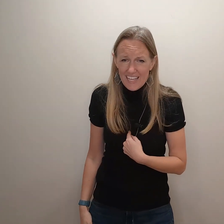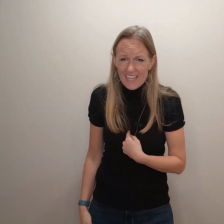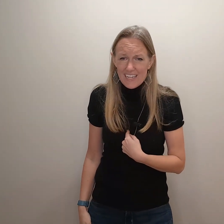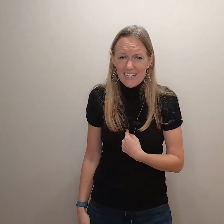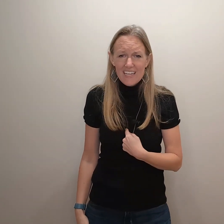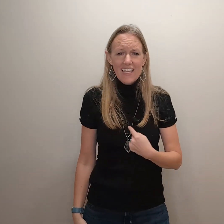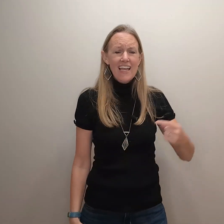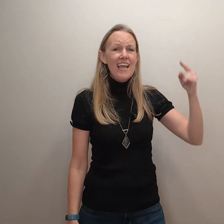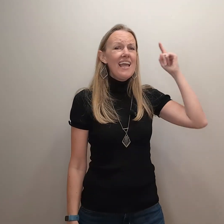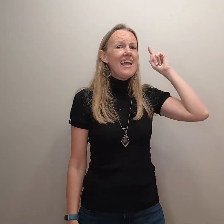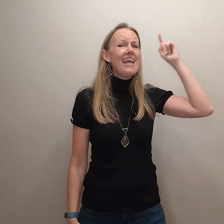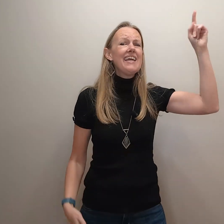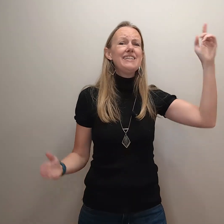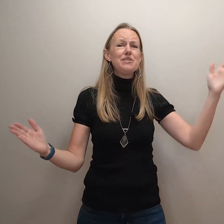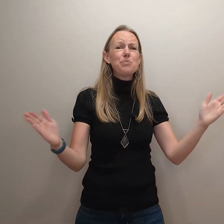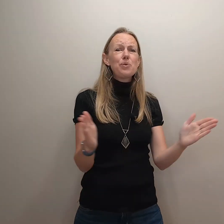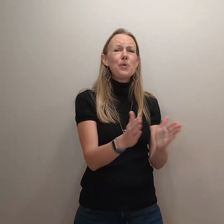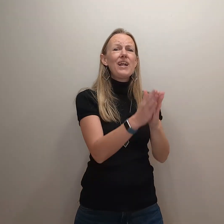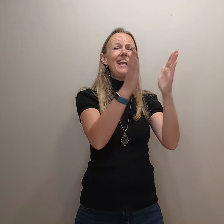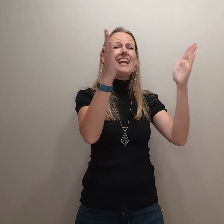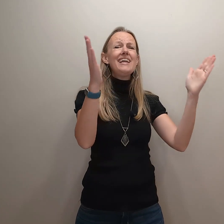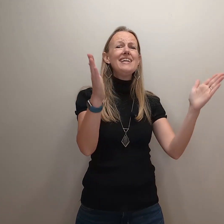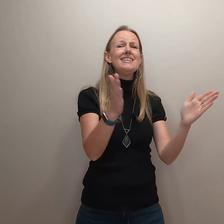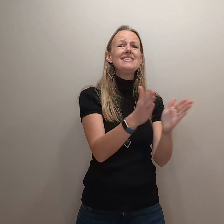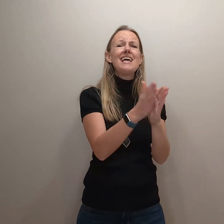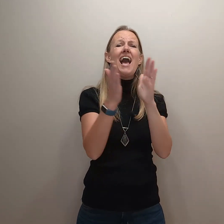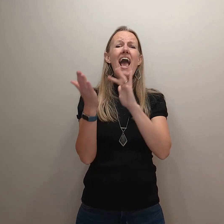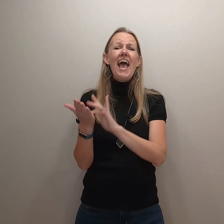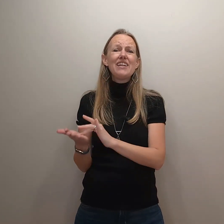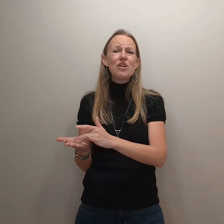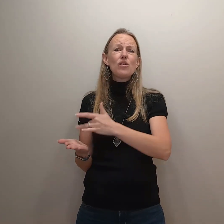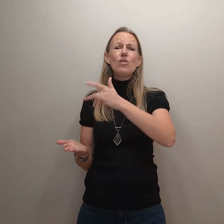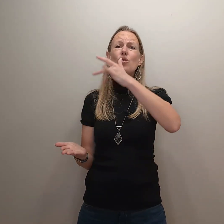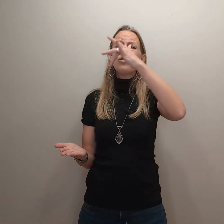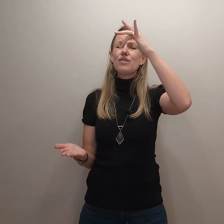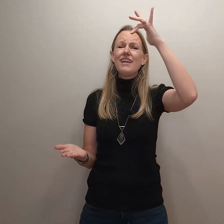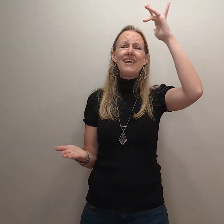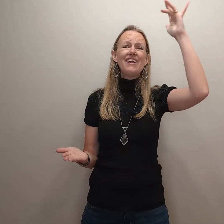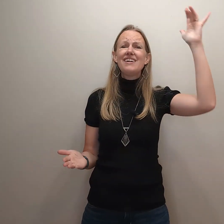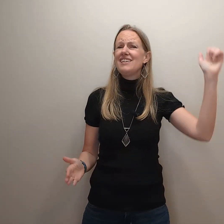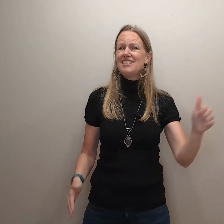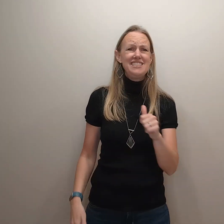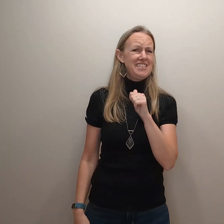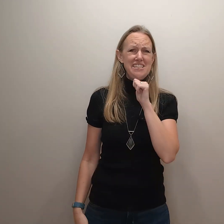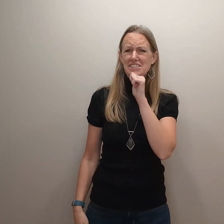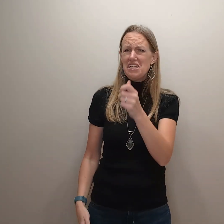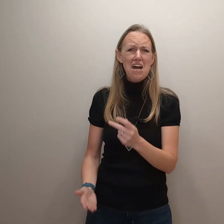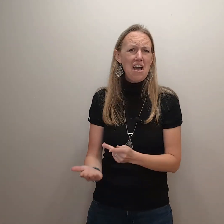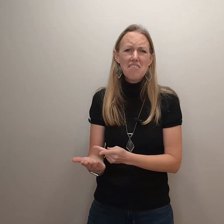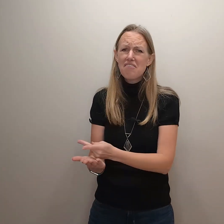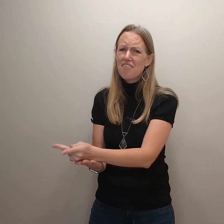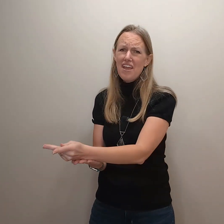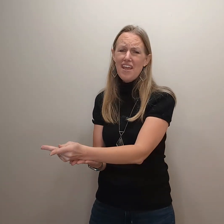me. His praise and glory shall not